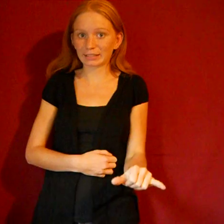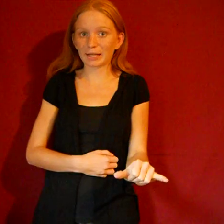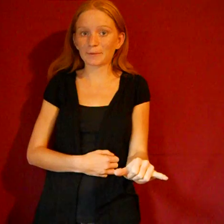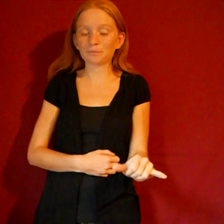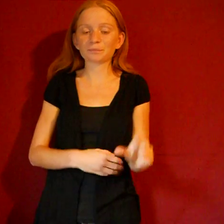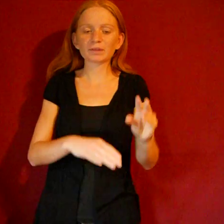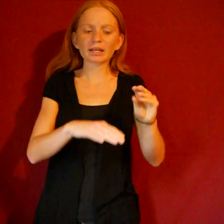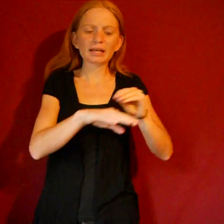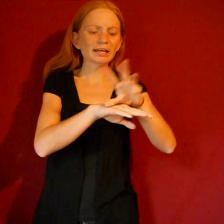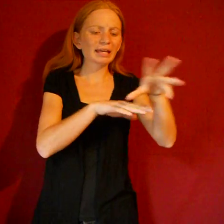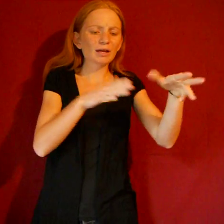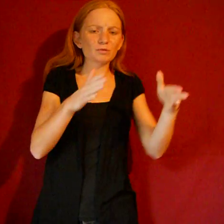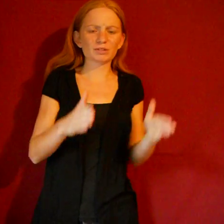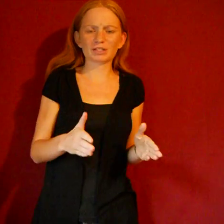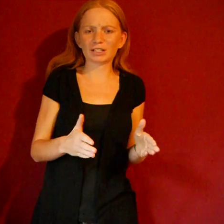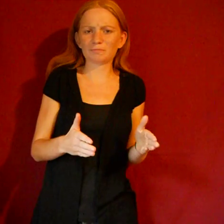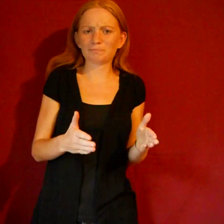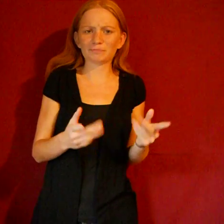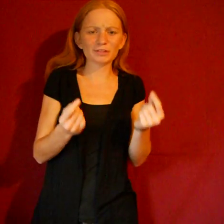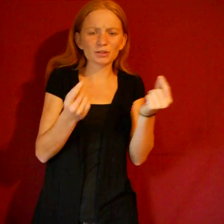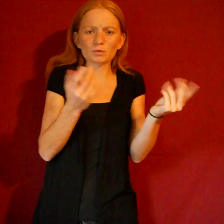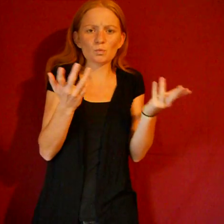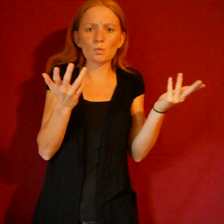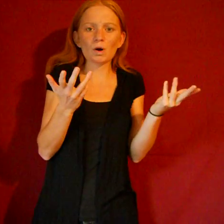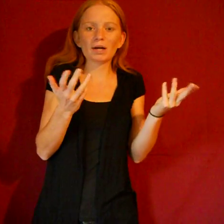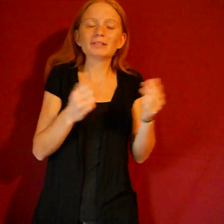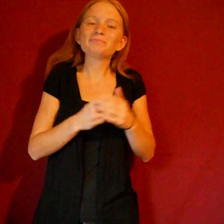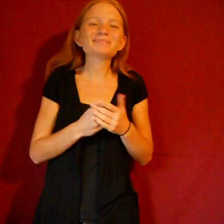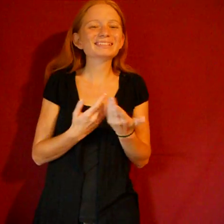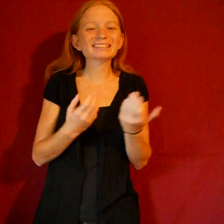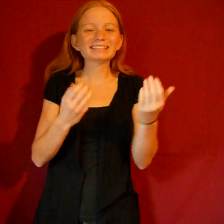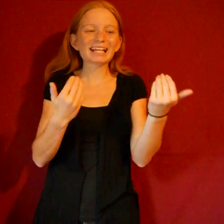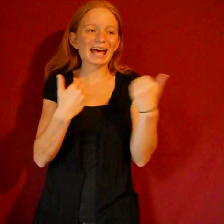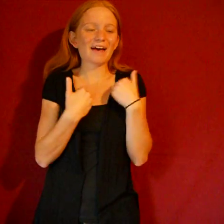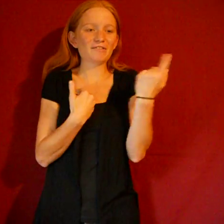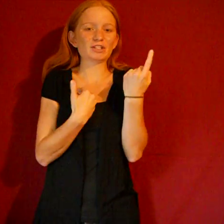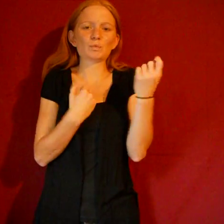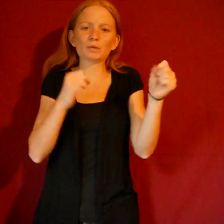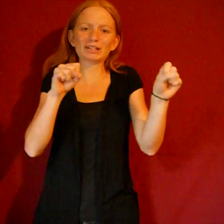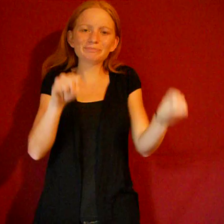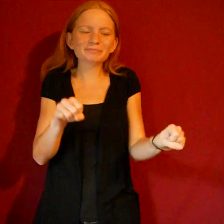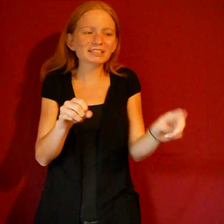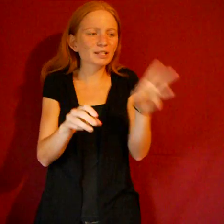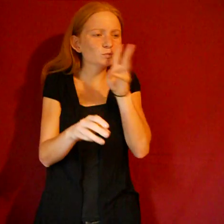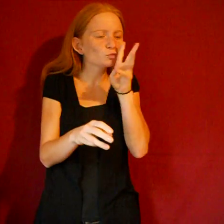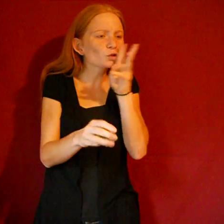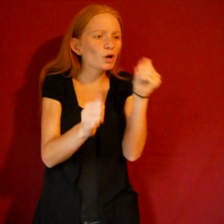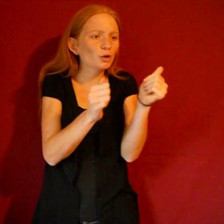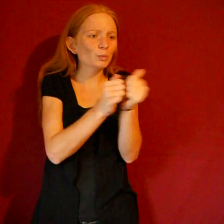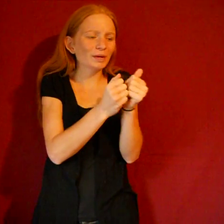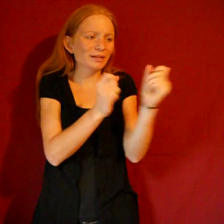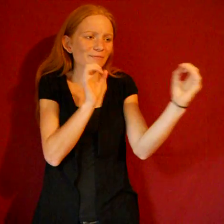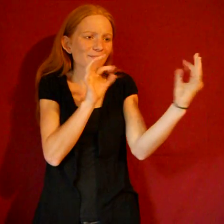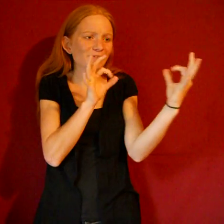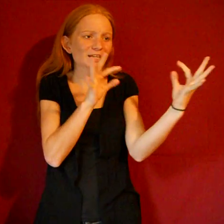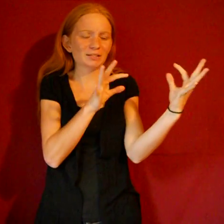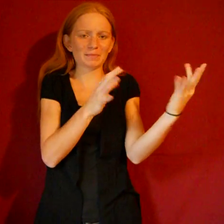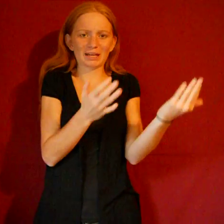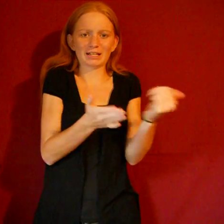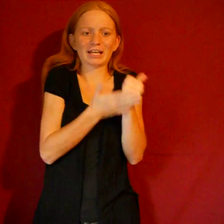does, actually, is give you a sounding board and some tools to work through your own problems. So I do think